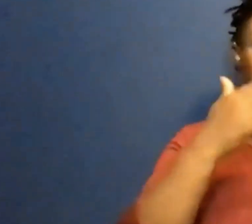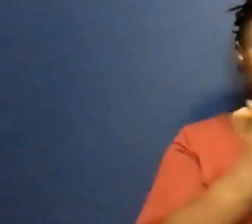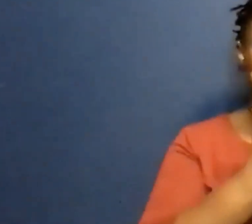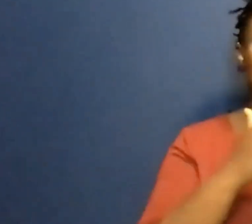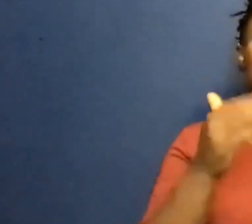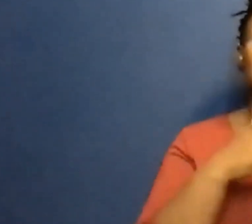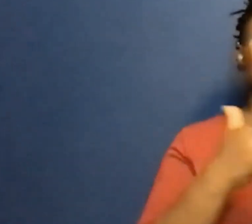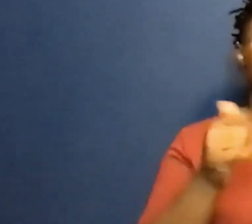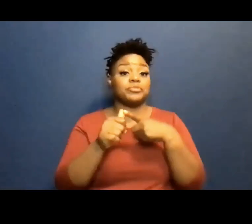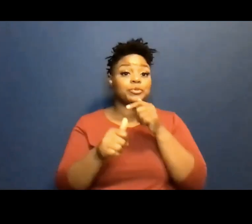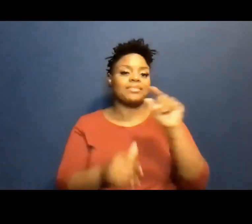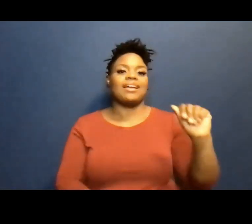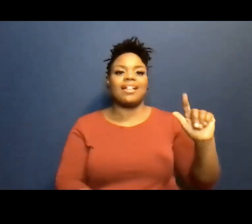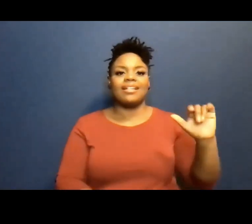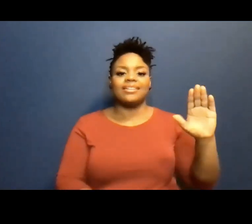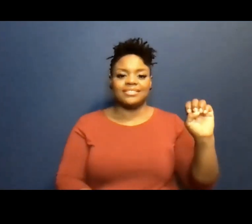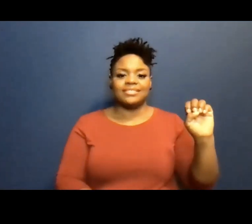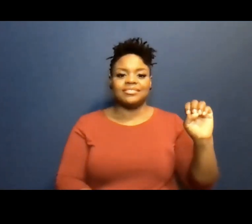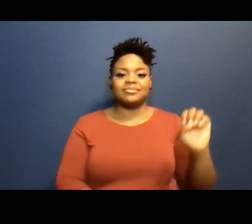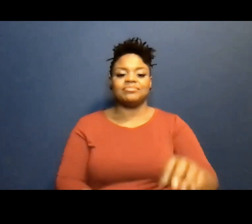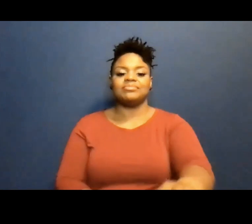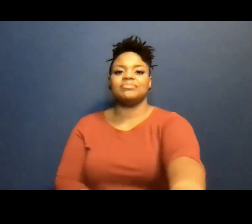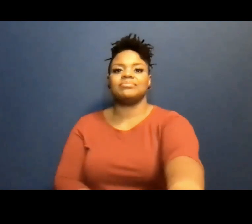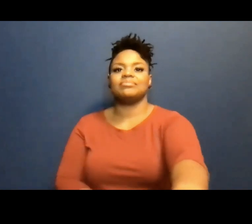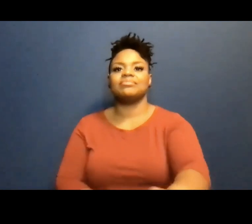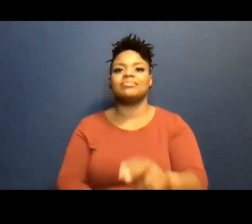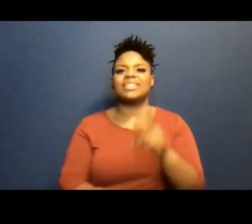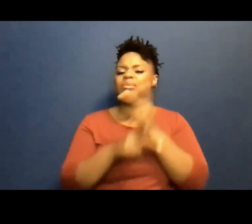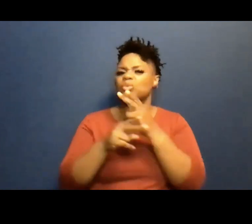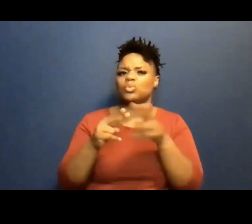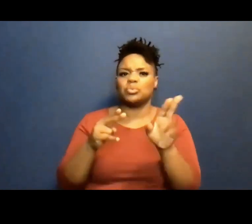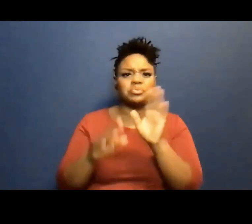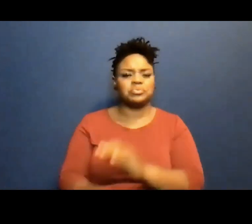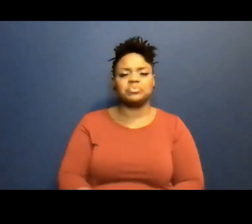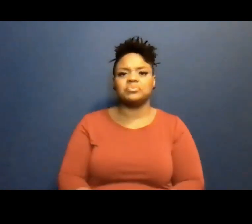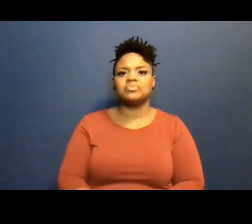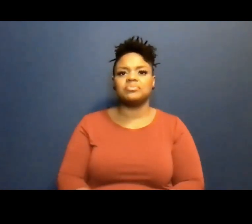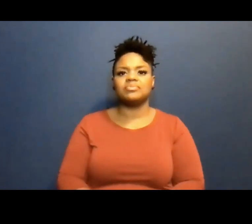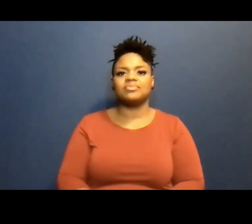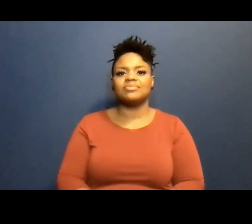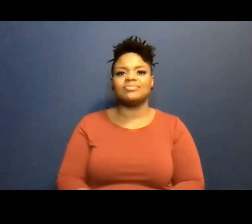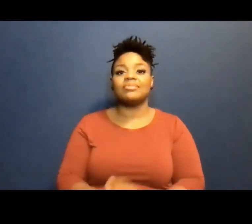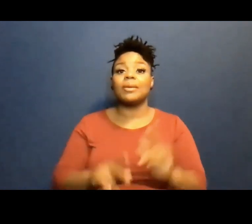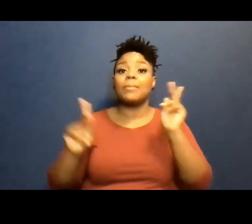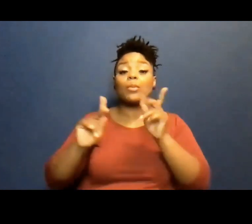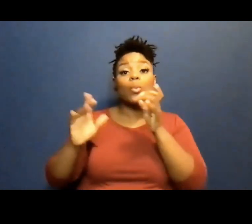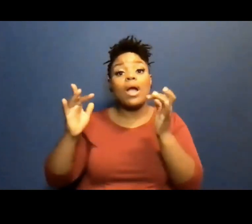Okay, and I'll just keep it brief. People want to find me. They can go to my website,